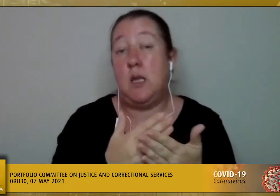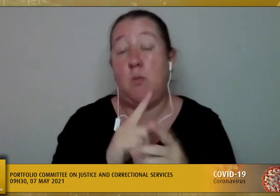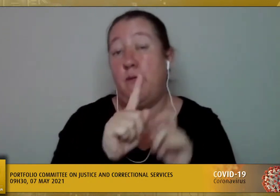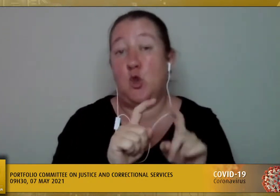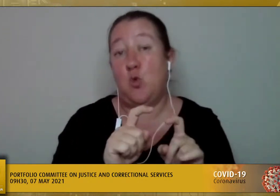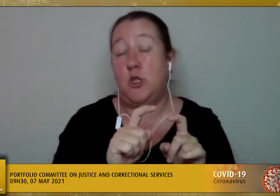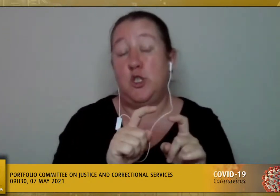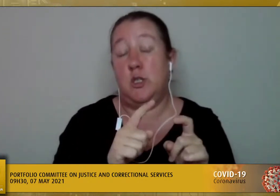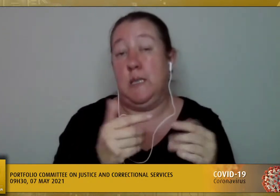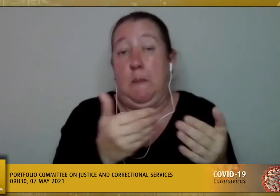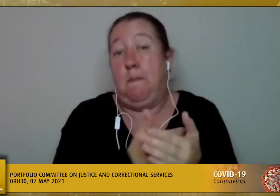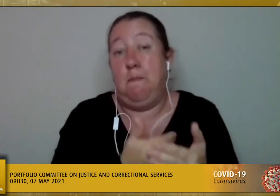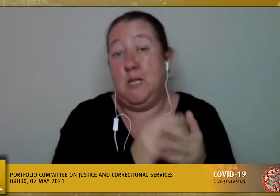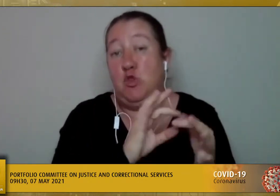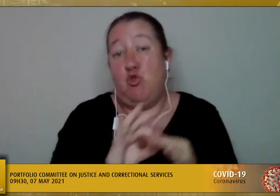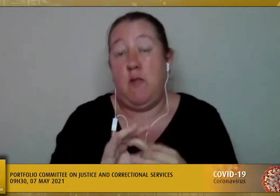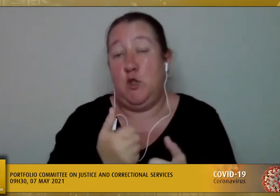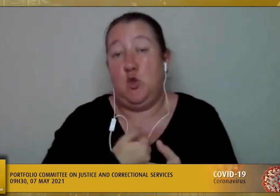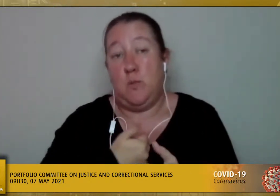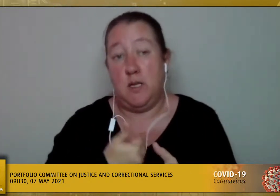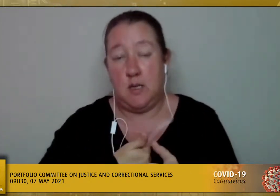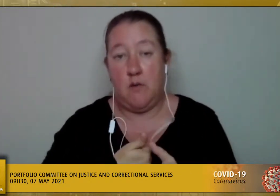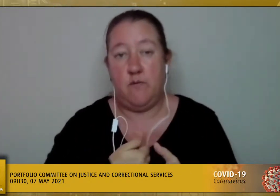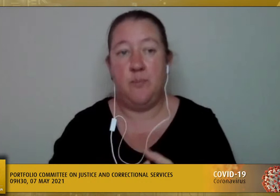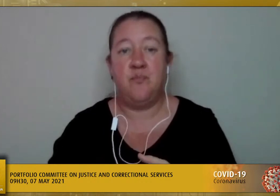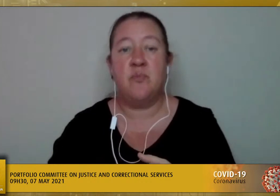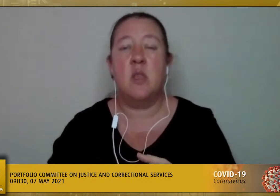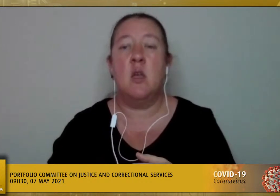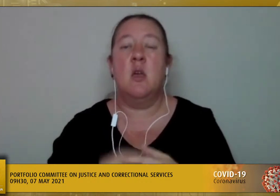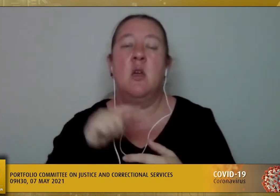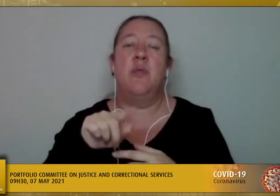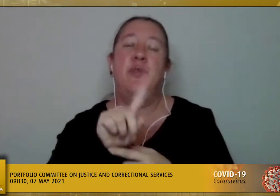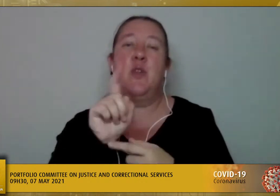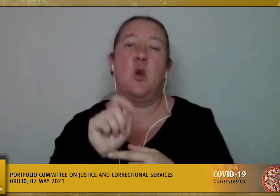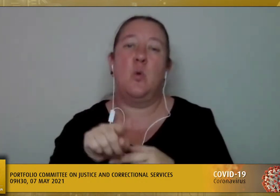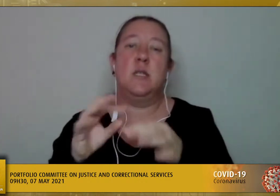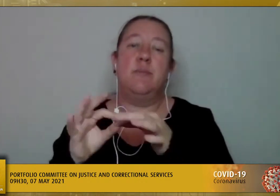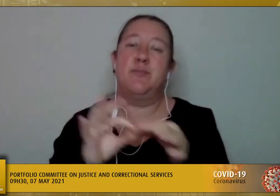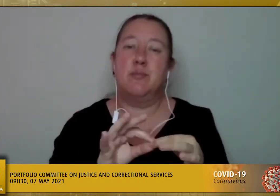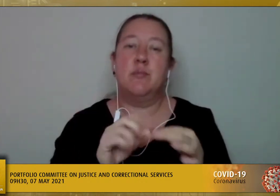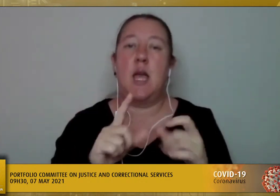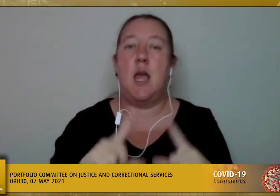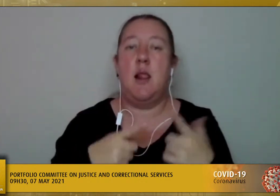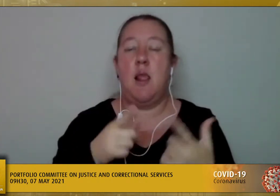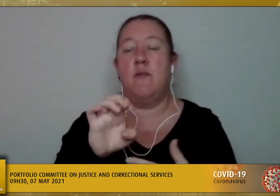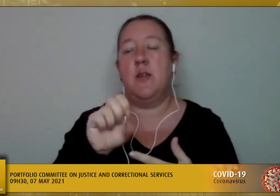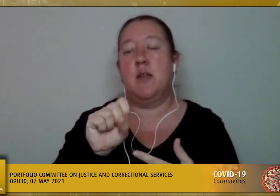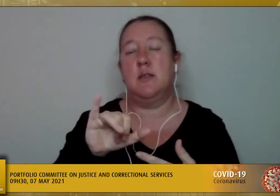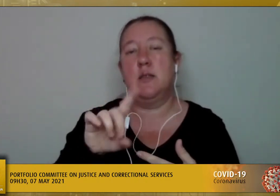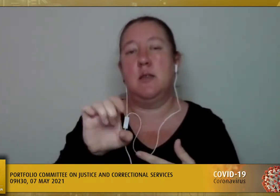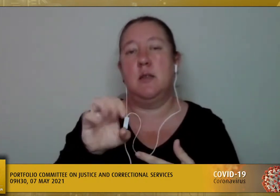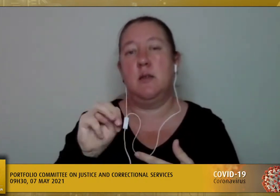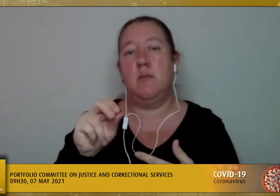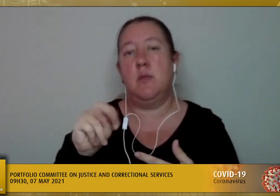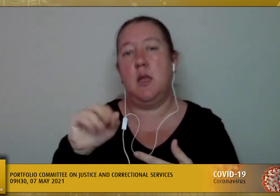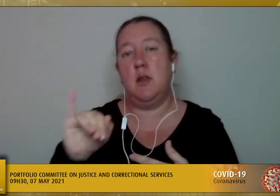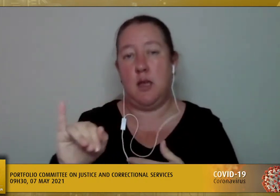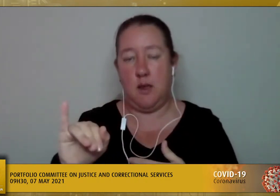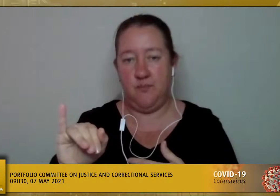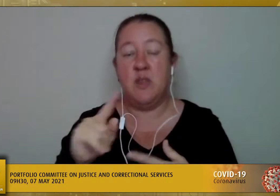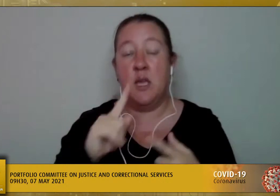relevant uh to myself um on the question regarding live acid Mini um